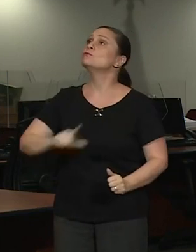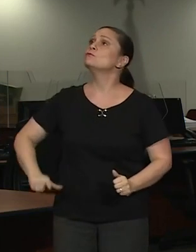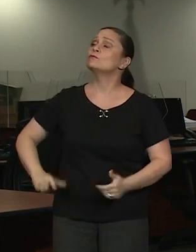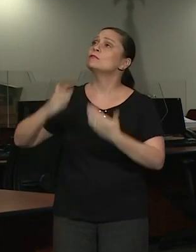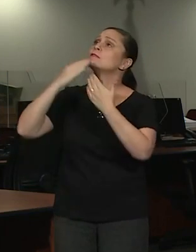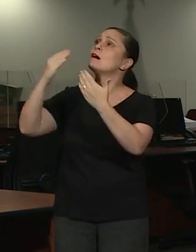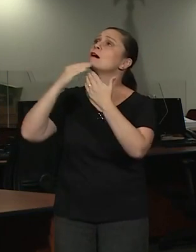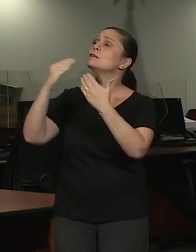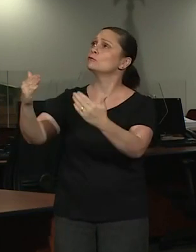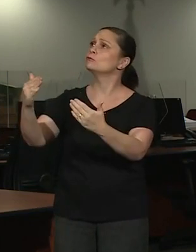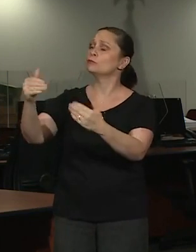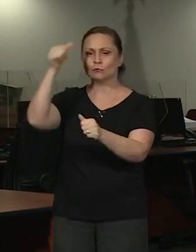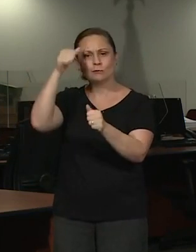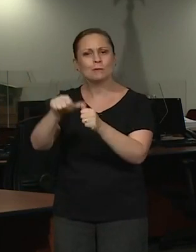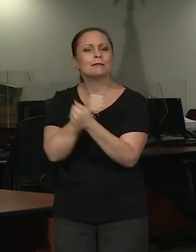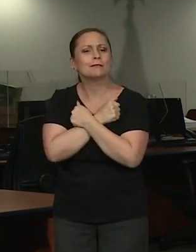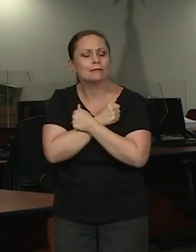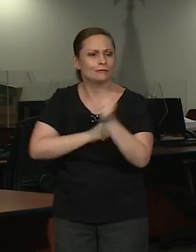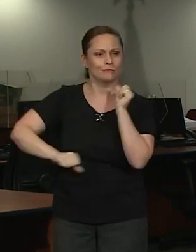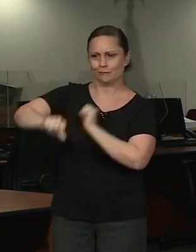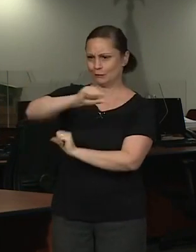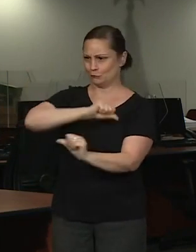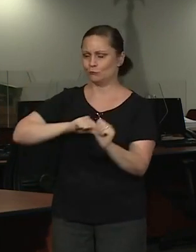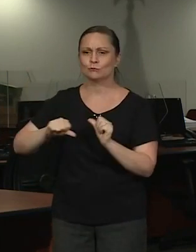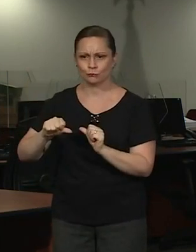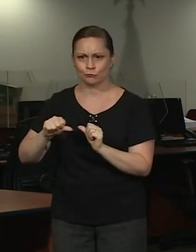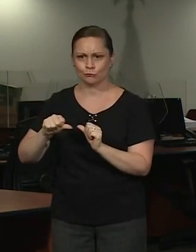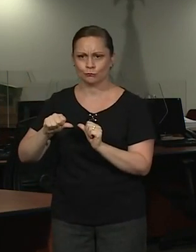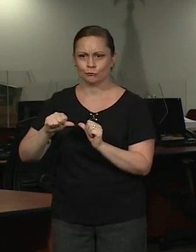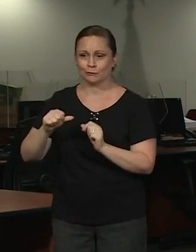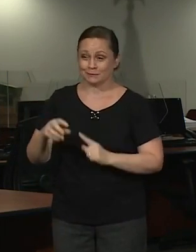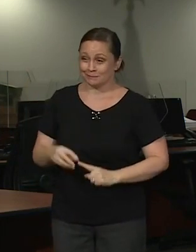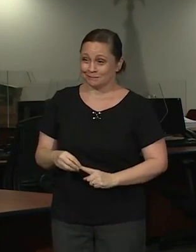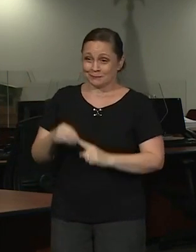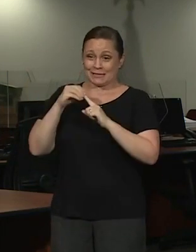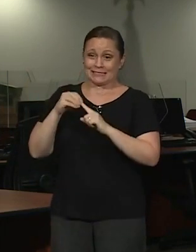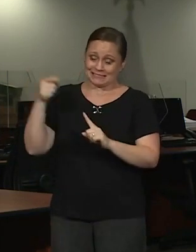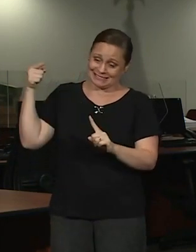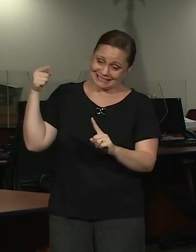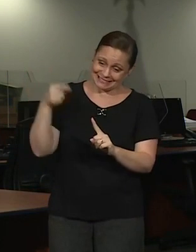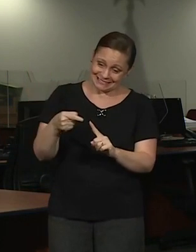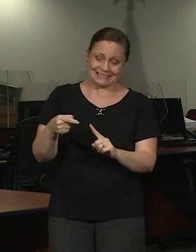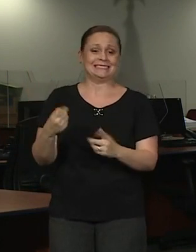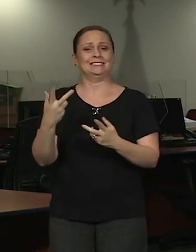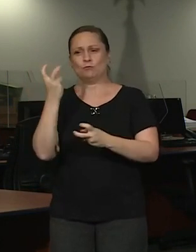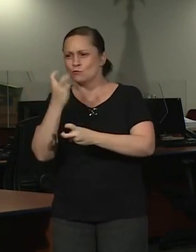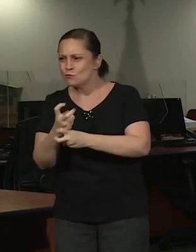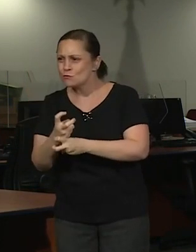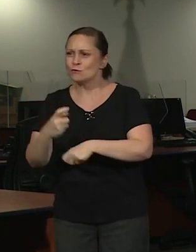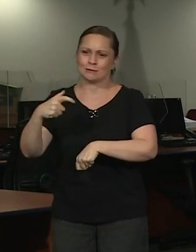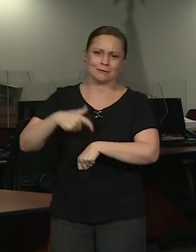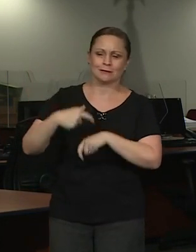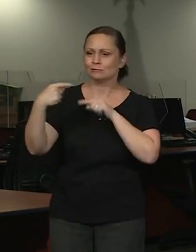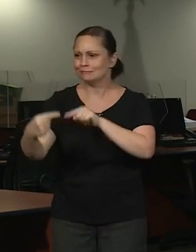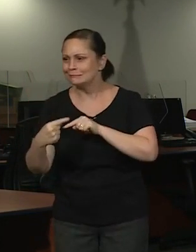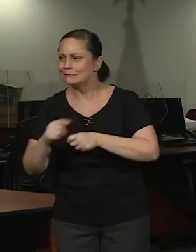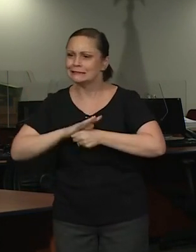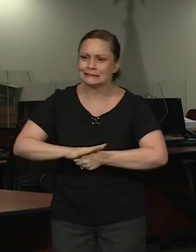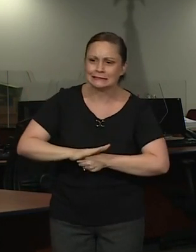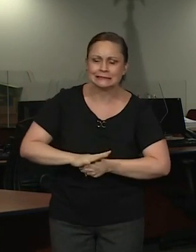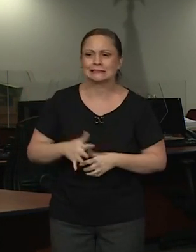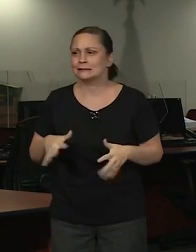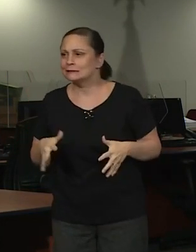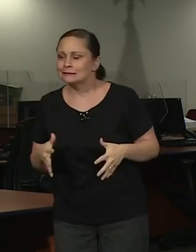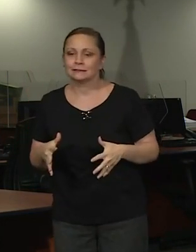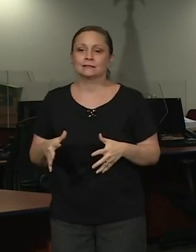for this reminder to love one another, especially in times of turmoil and times of stress and anxiety. So